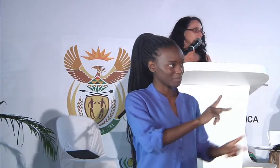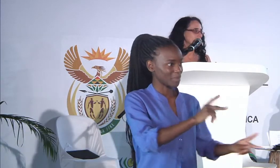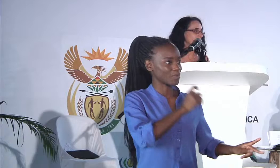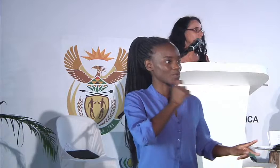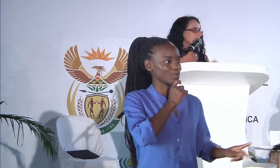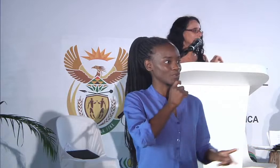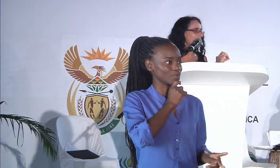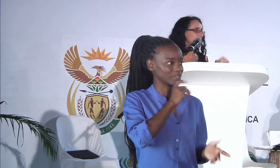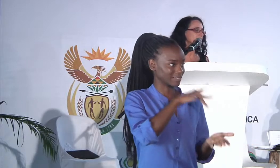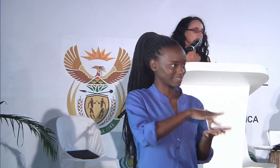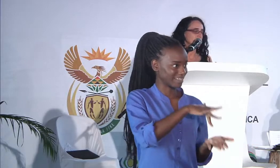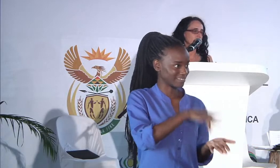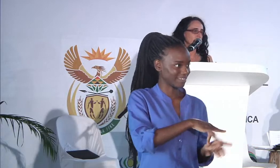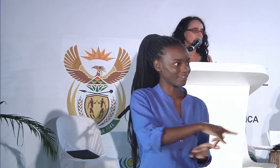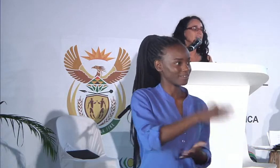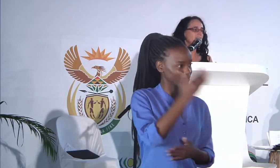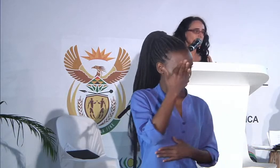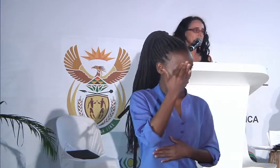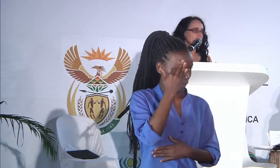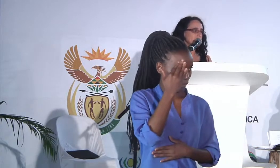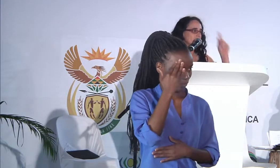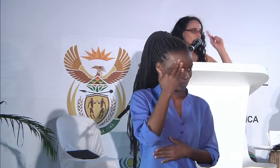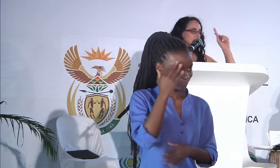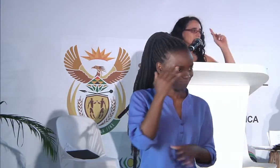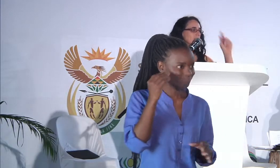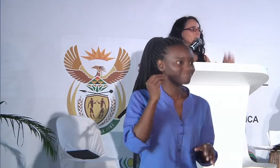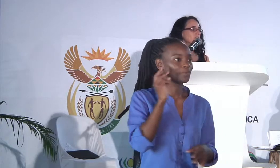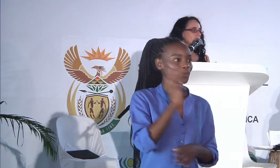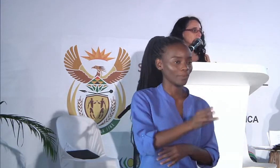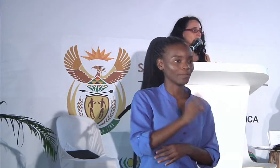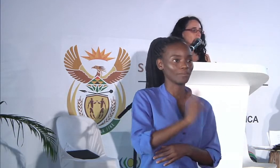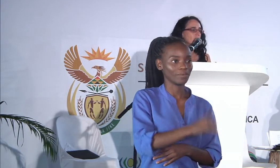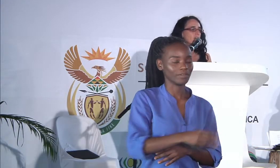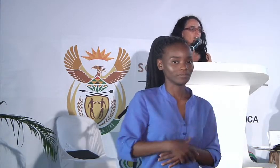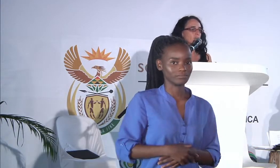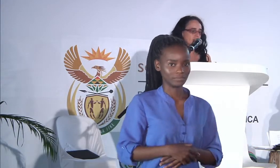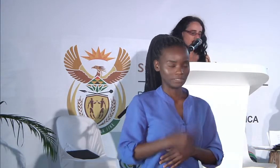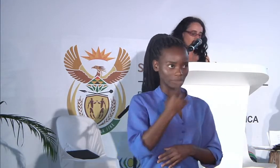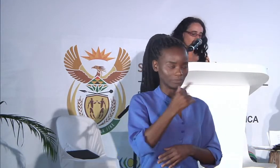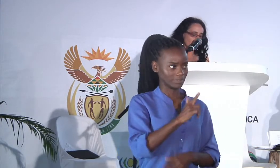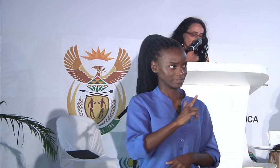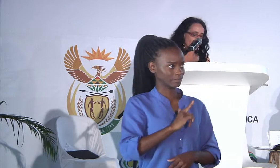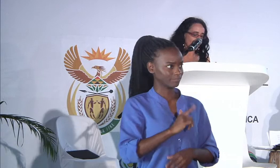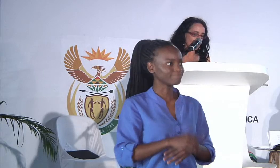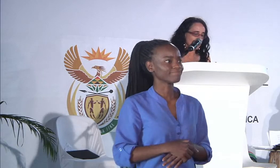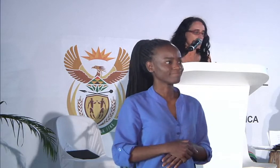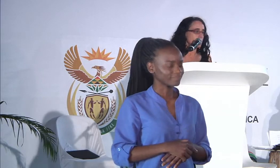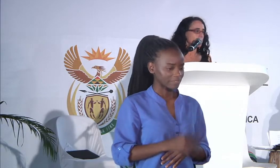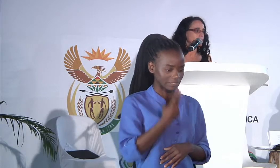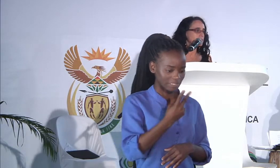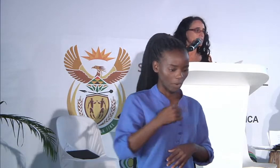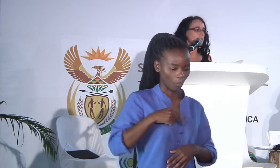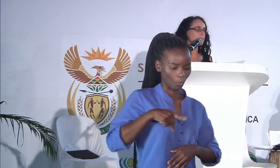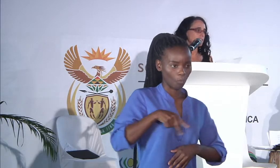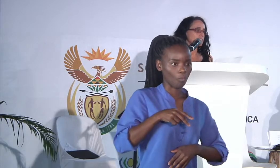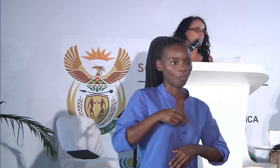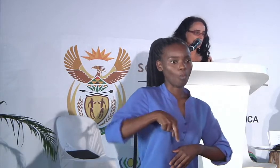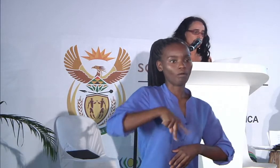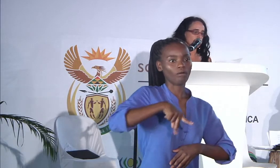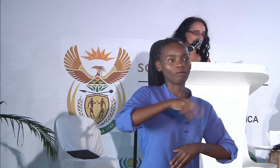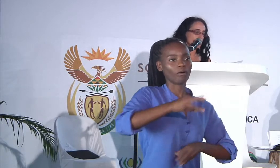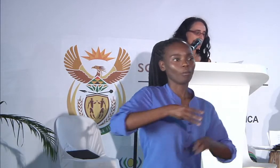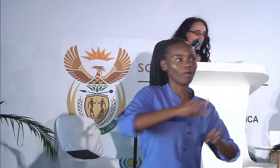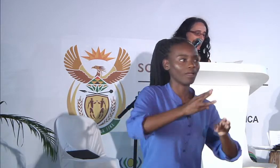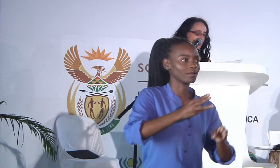center. Guaranteed. Guaranteed. They will see it in my face. They will see it in the way that I walk. They will see it in my